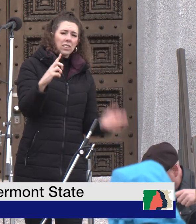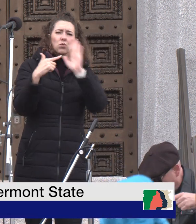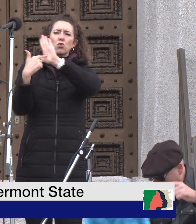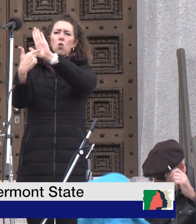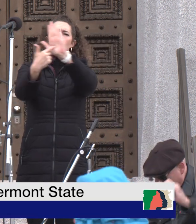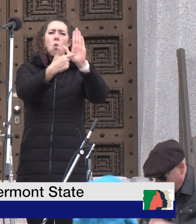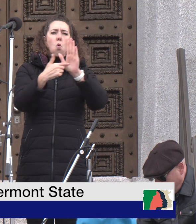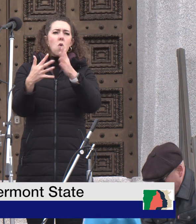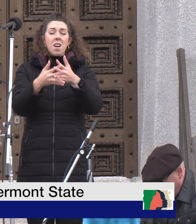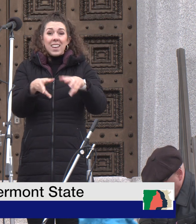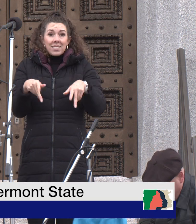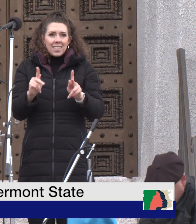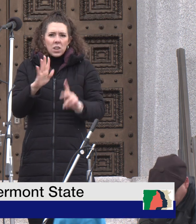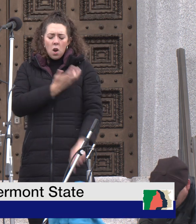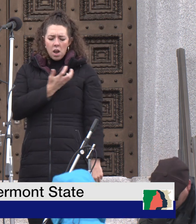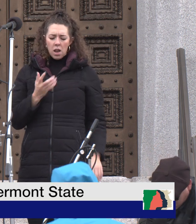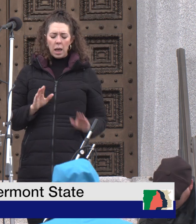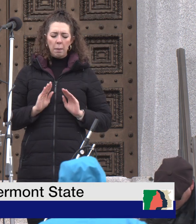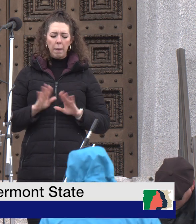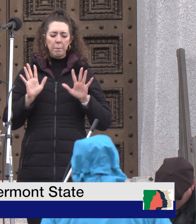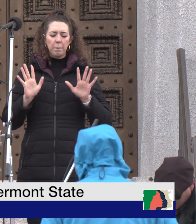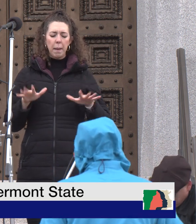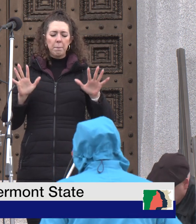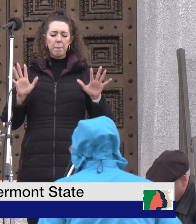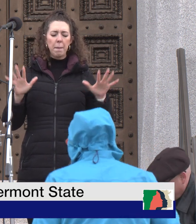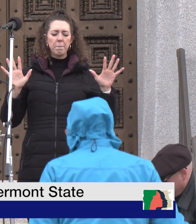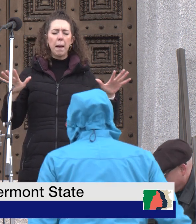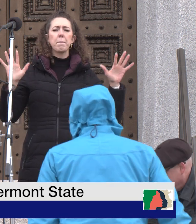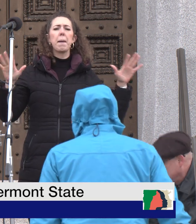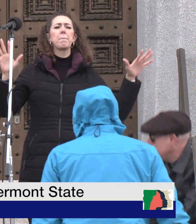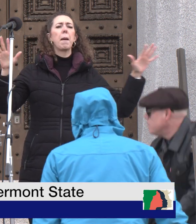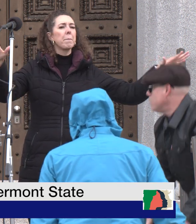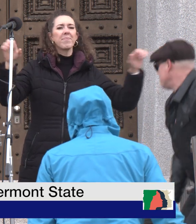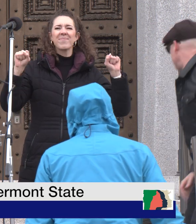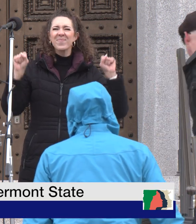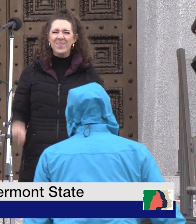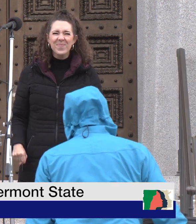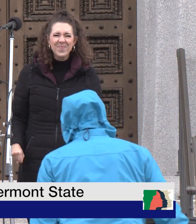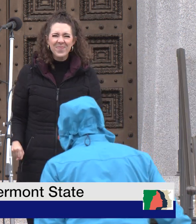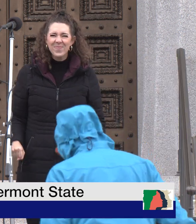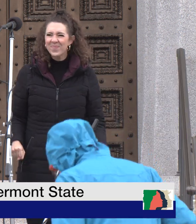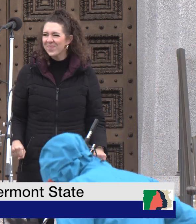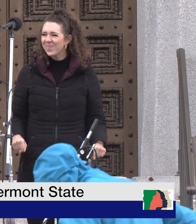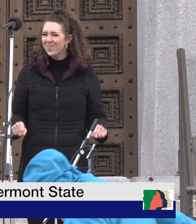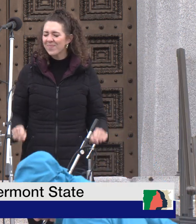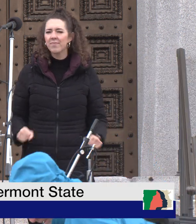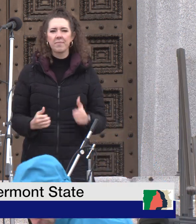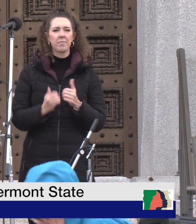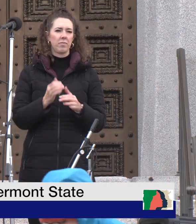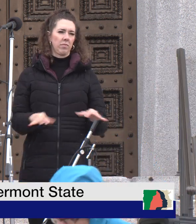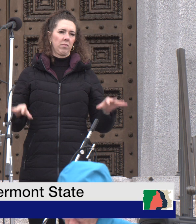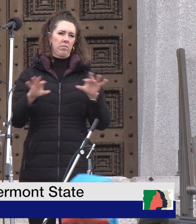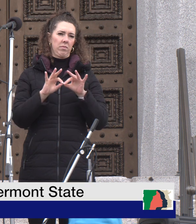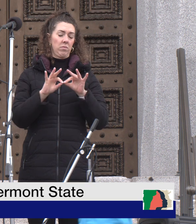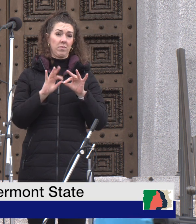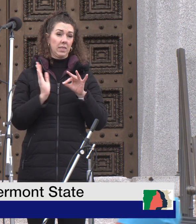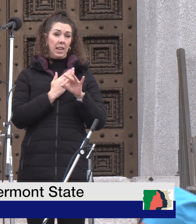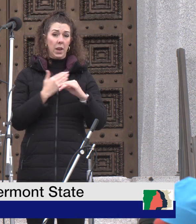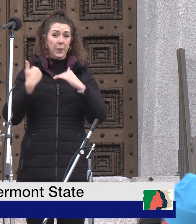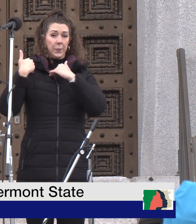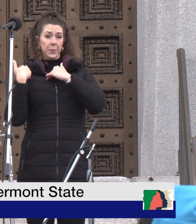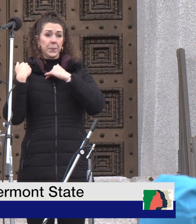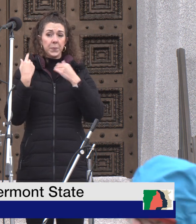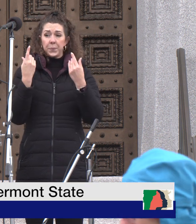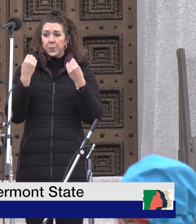it spread as heart energy can spread. This is the most important thing that we are tasked to do, to